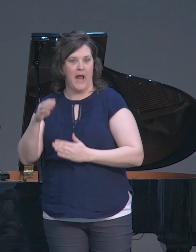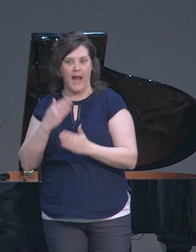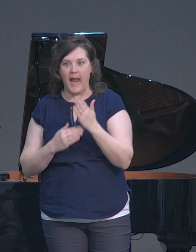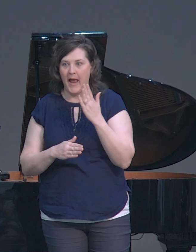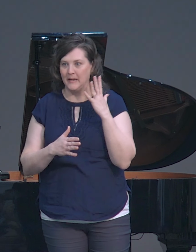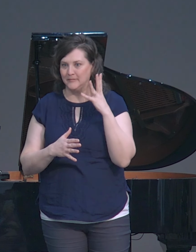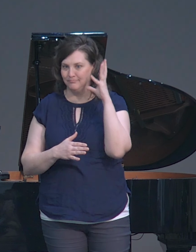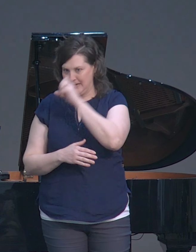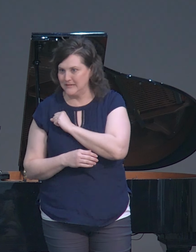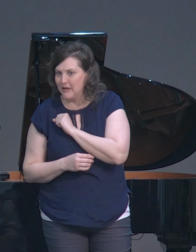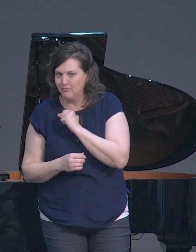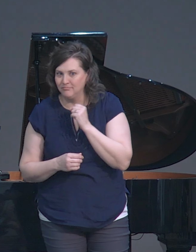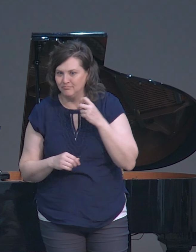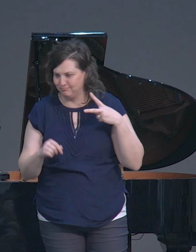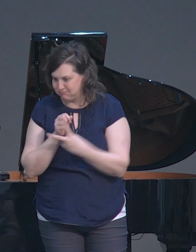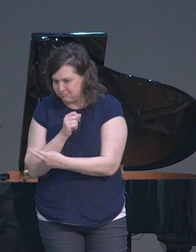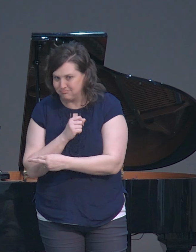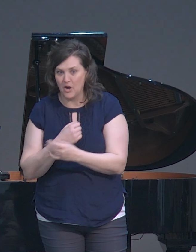By the way,